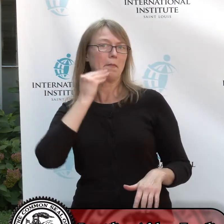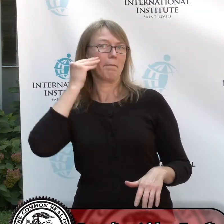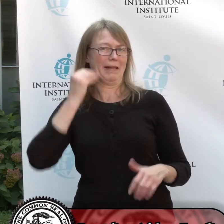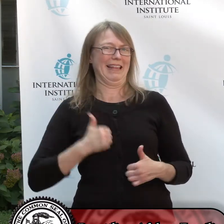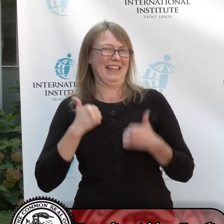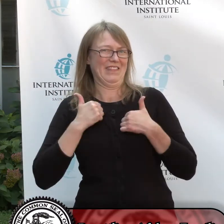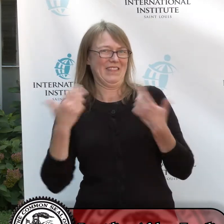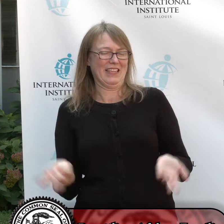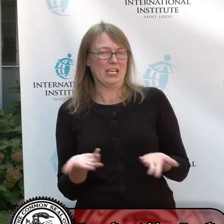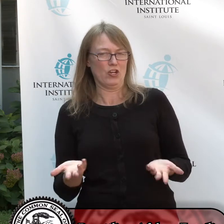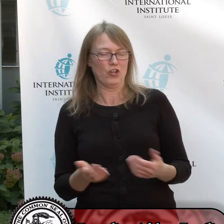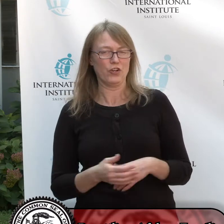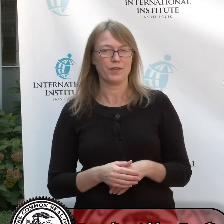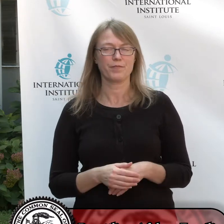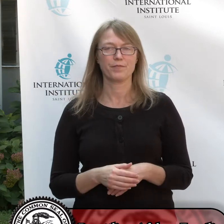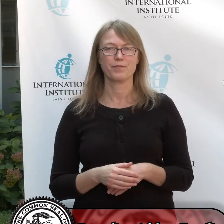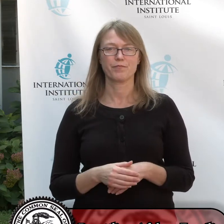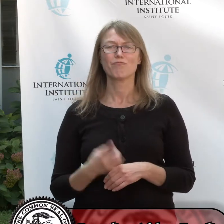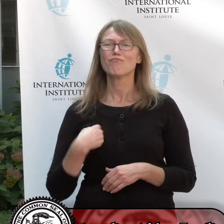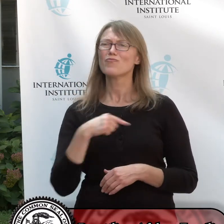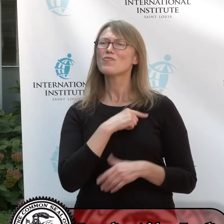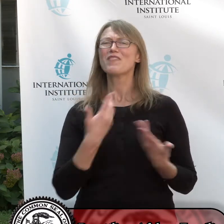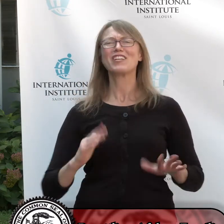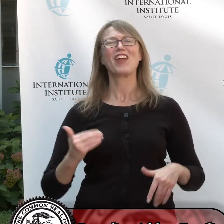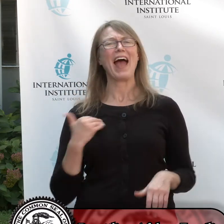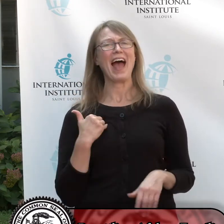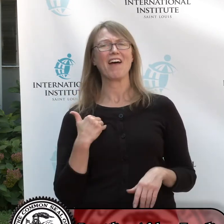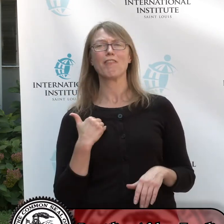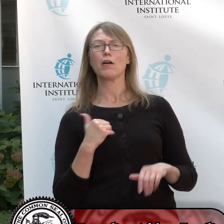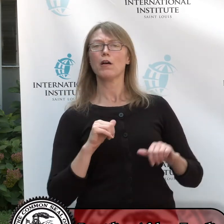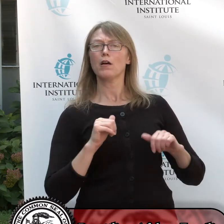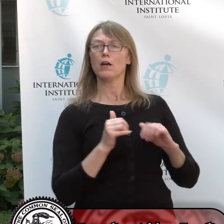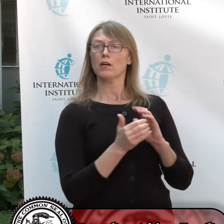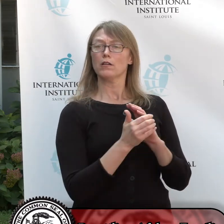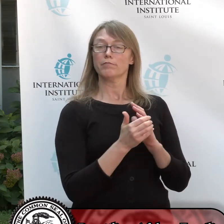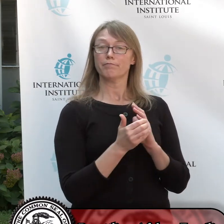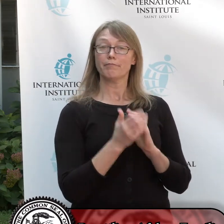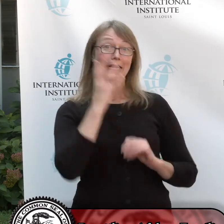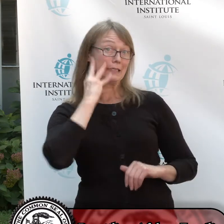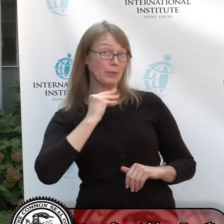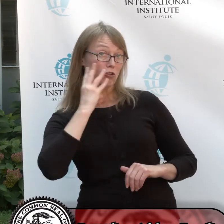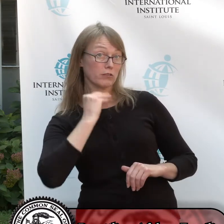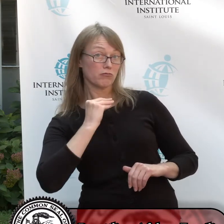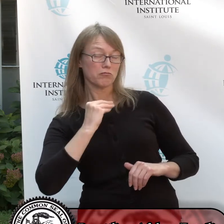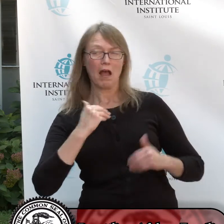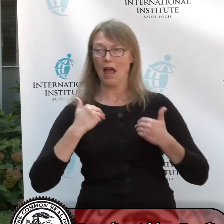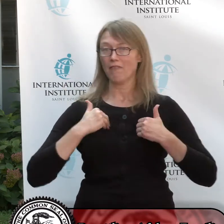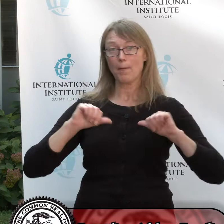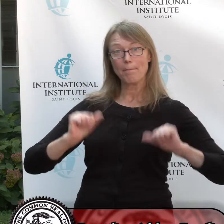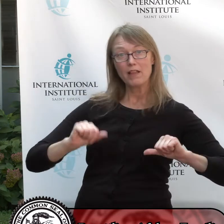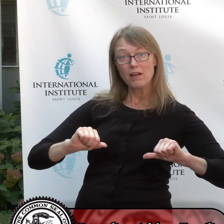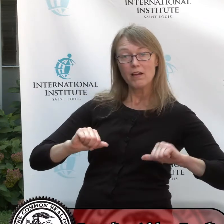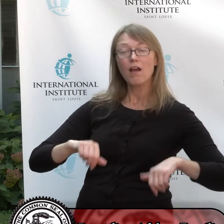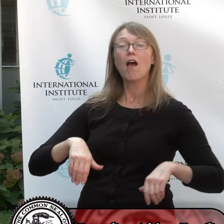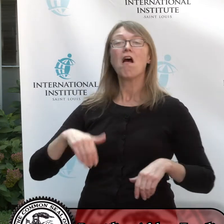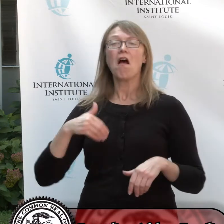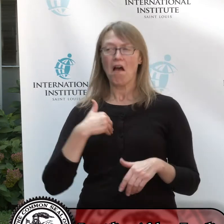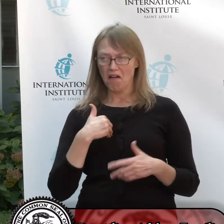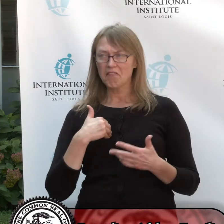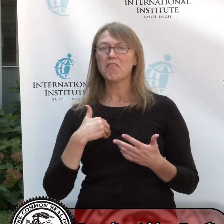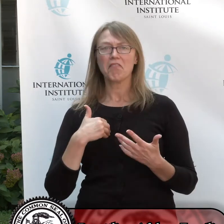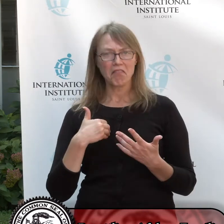So we have the capacity, one, we have the experience to welcome as many